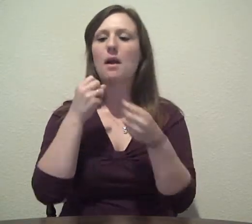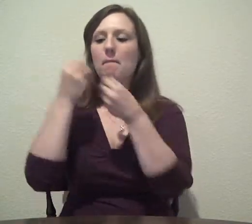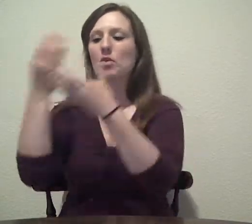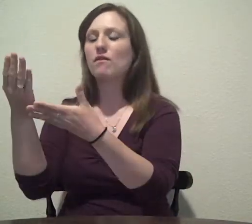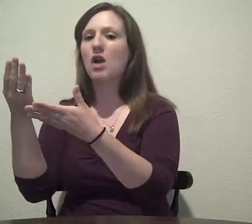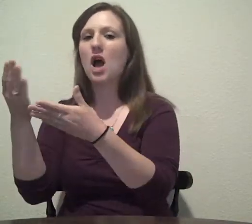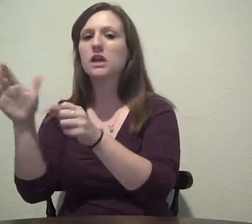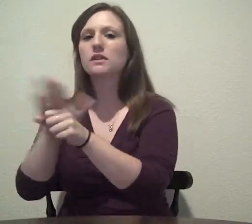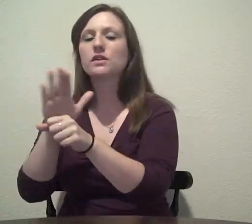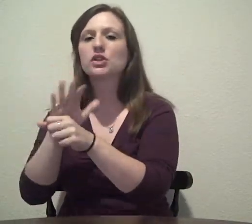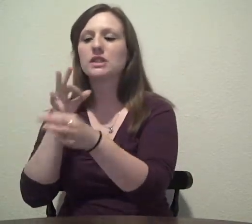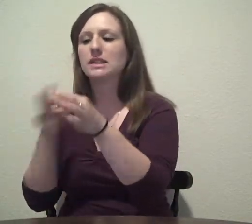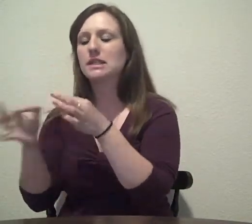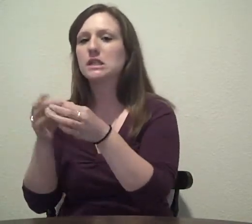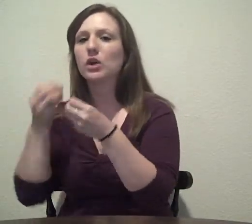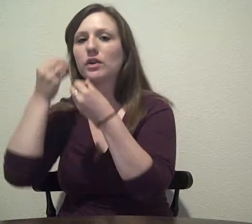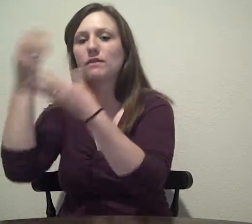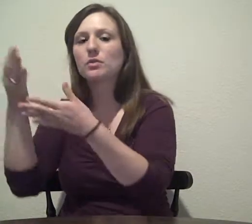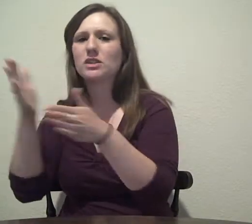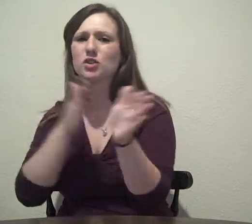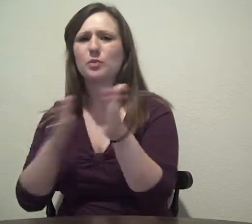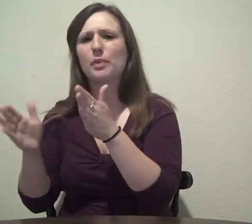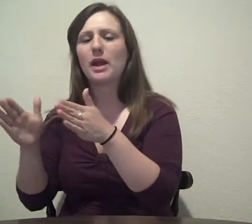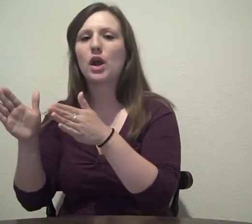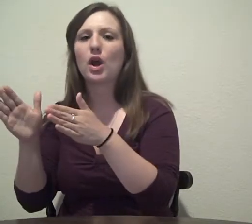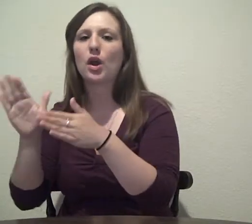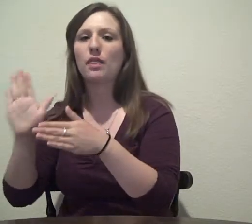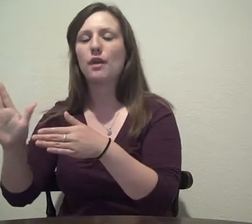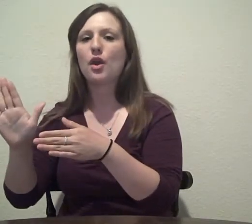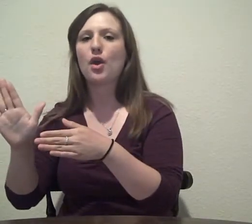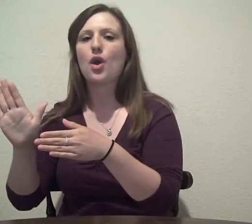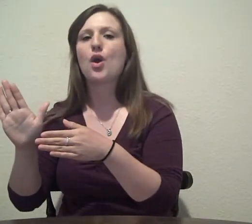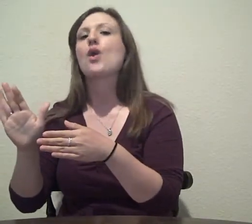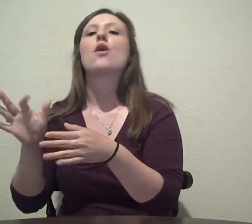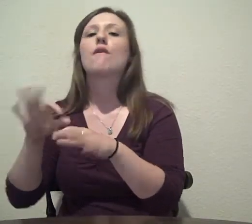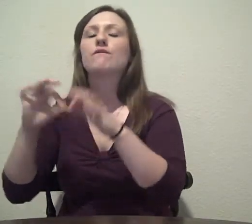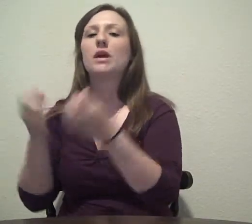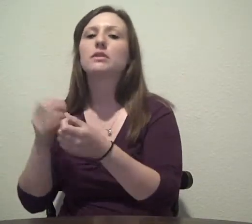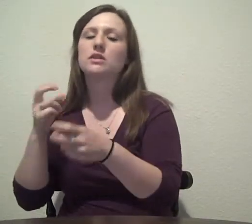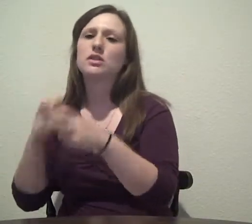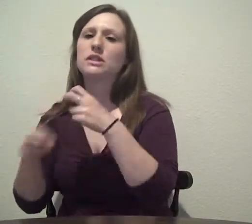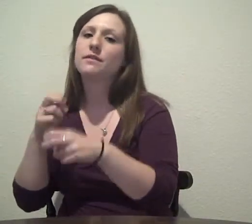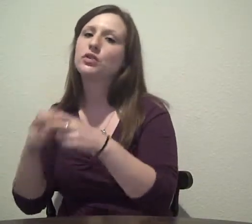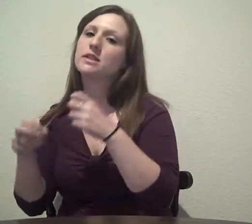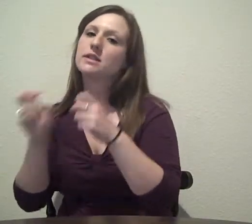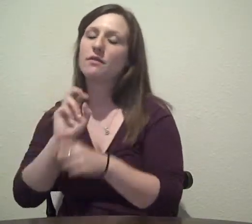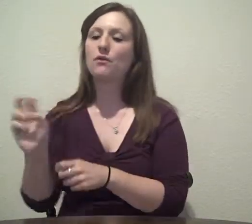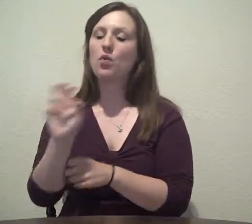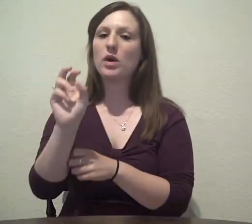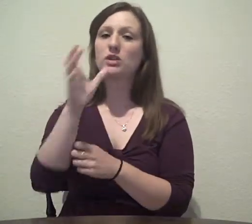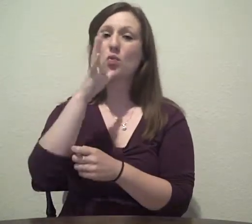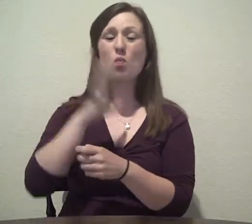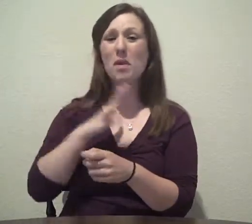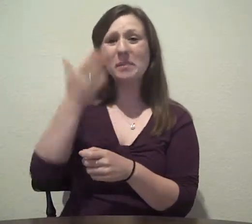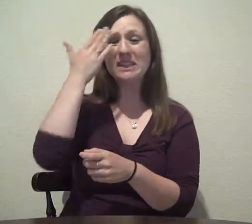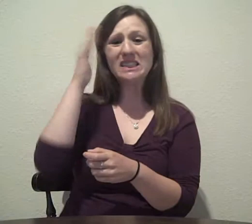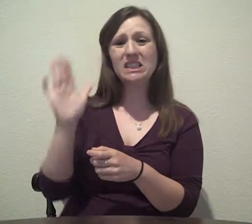information to prepare their families for the difficulties of the voyage. Women did not know exactly what to